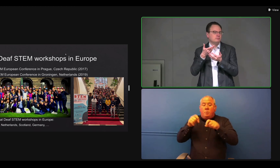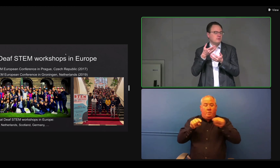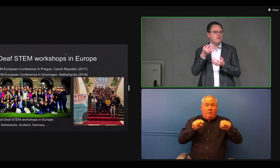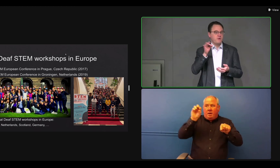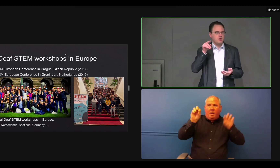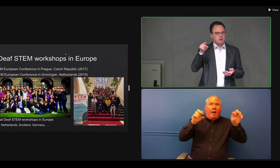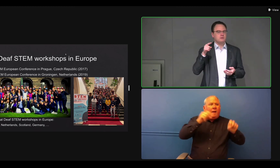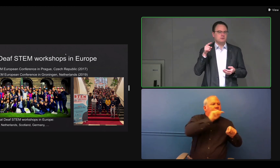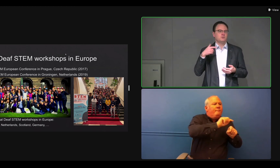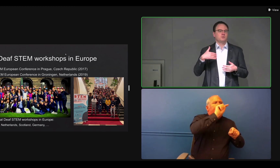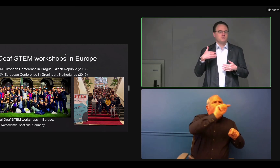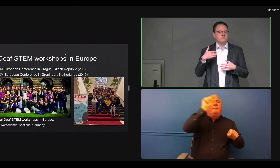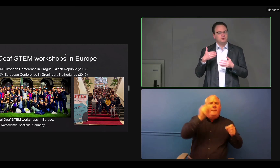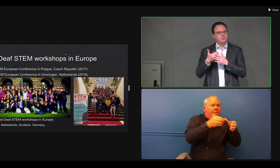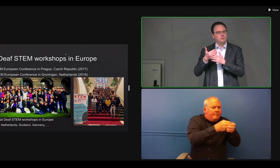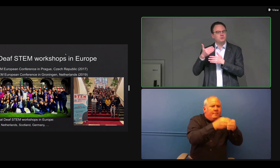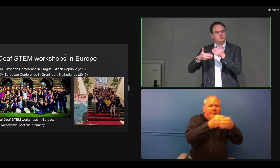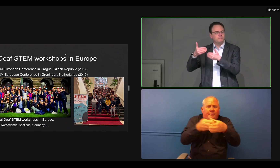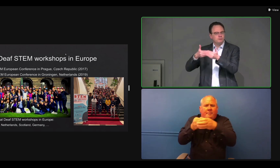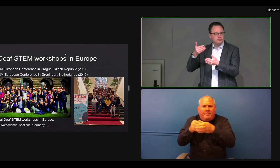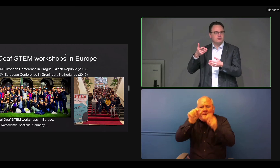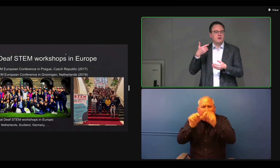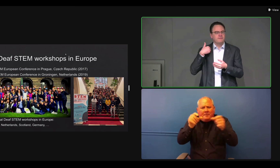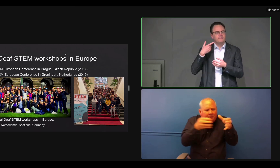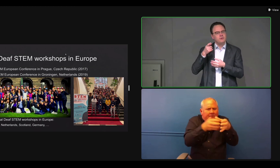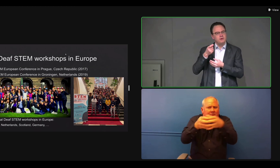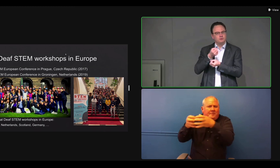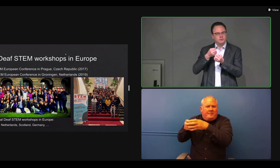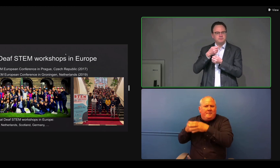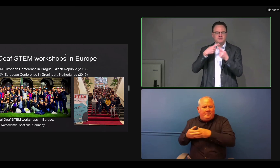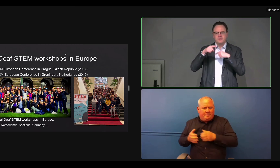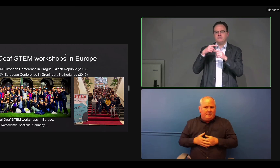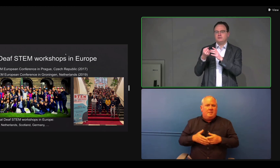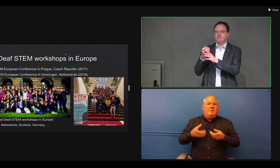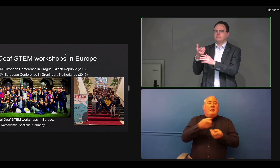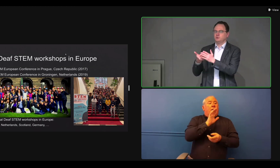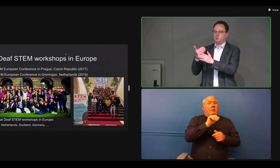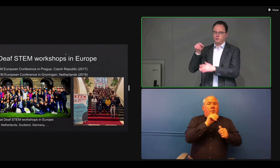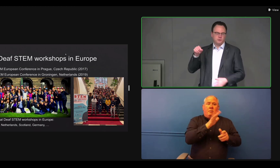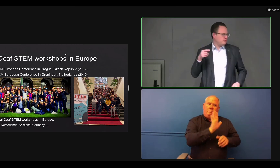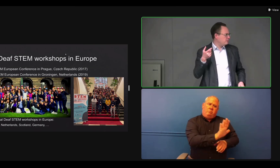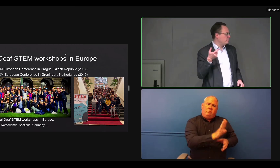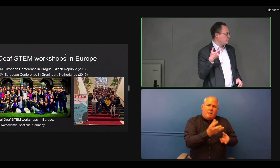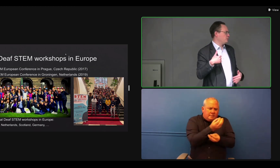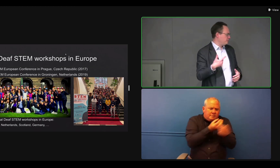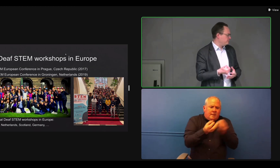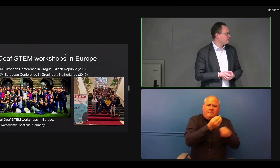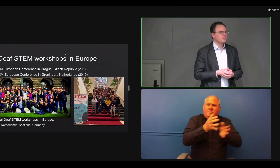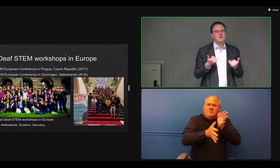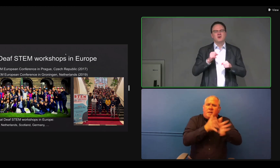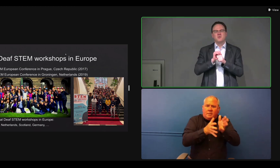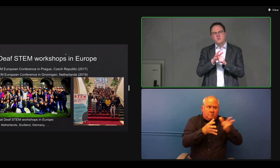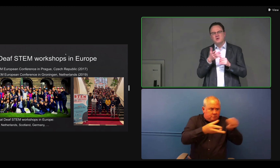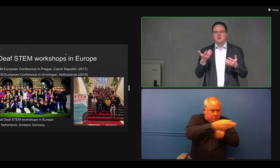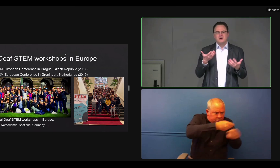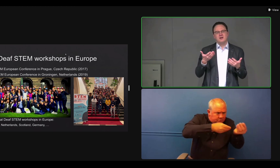countries have been able to come together, those from France, Ireland, and talk about STEM signs that are used and be able